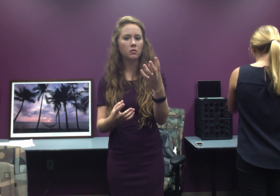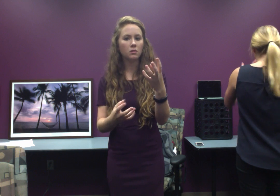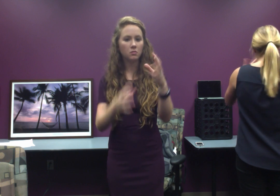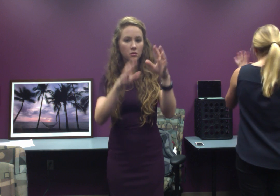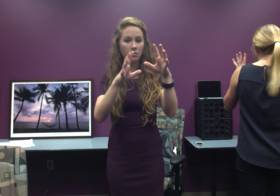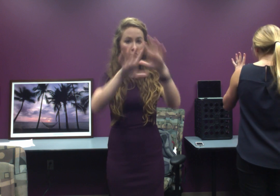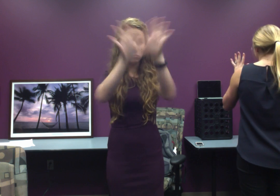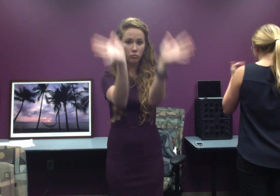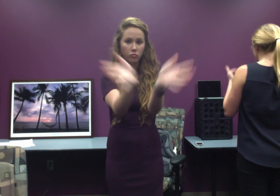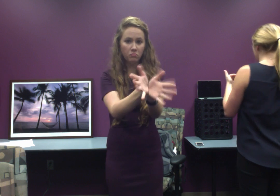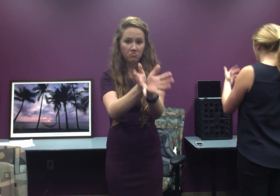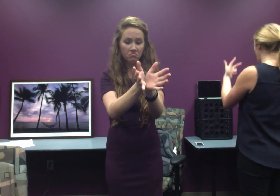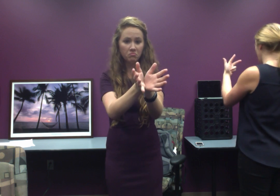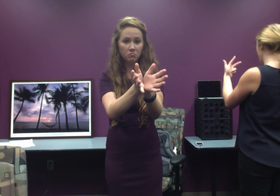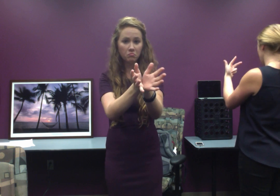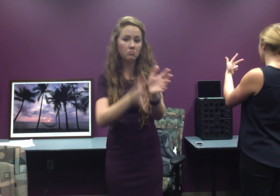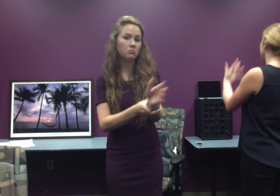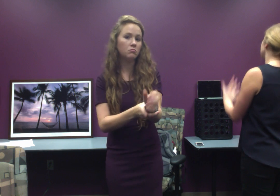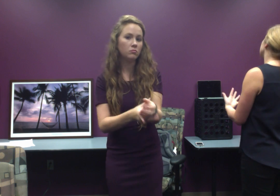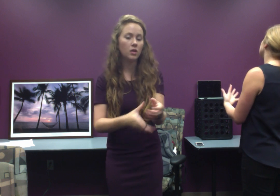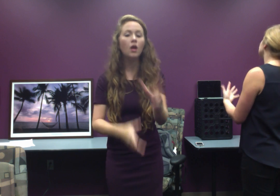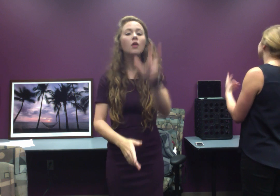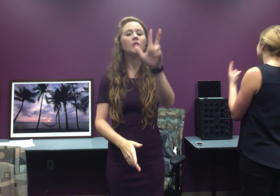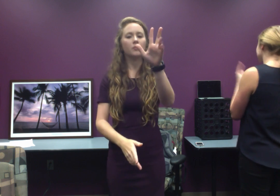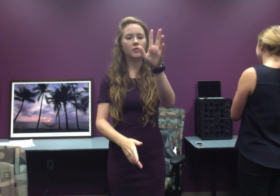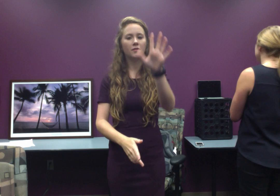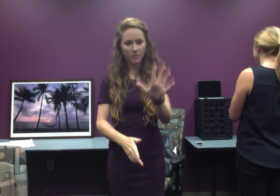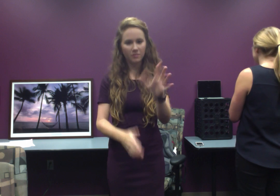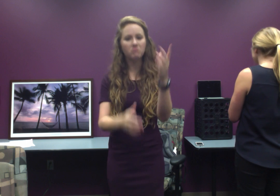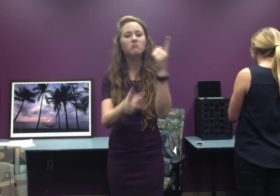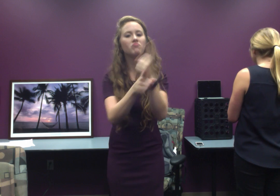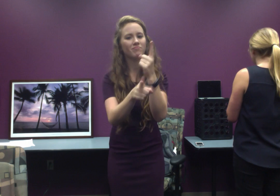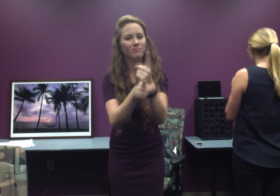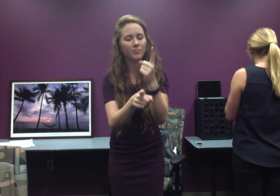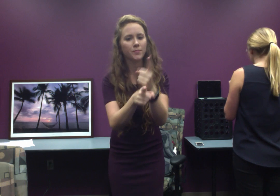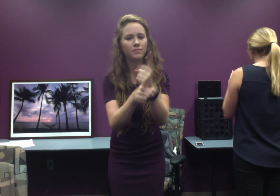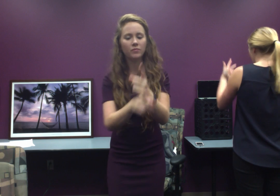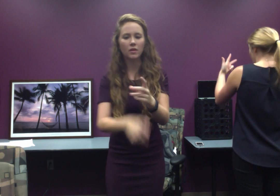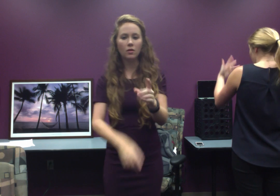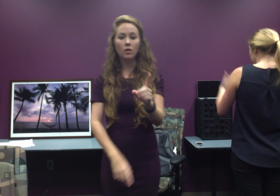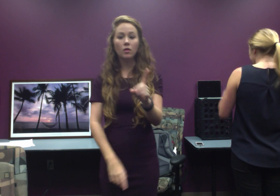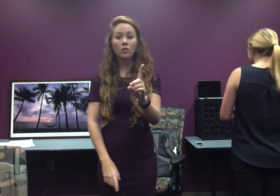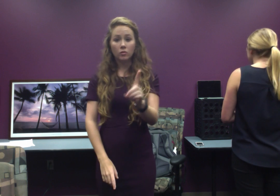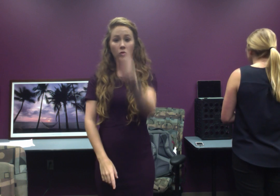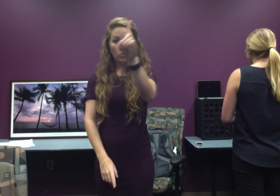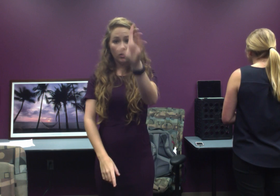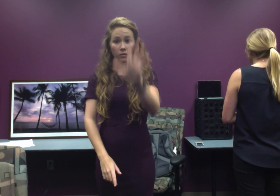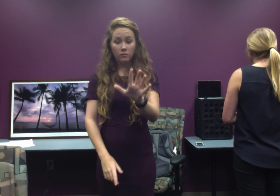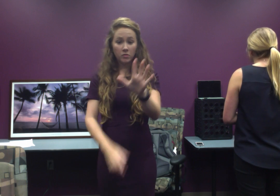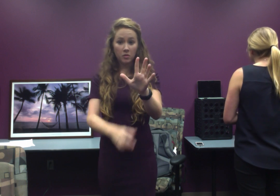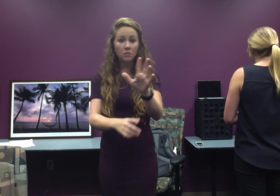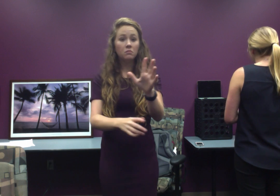Let me see. 3/5. Good. And out of those 3/5, 1/5 were what we call